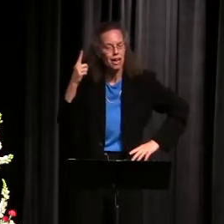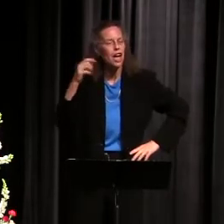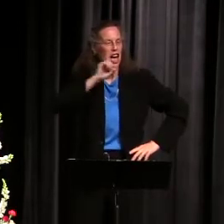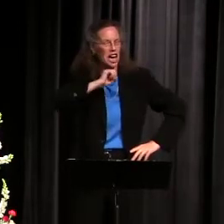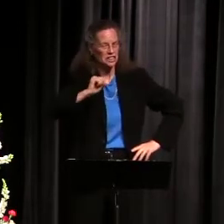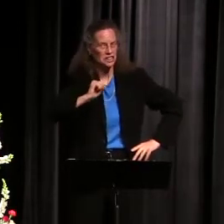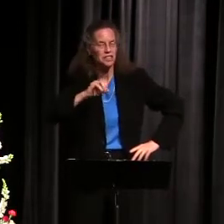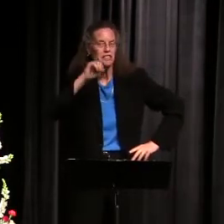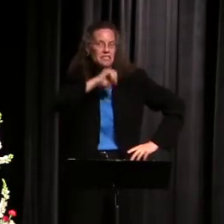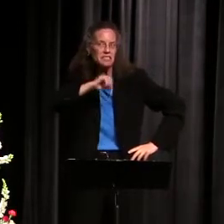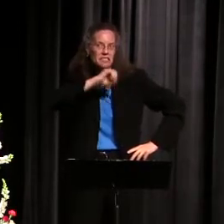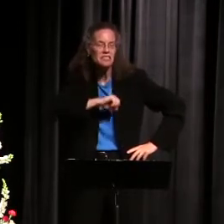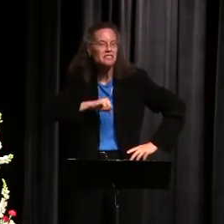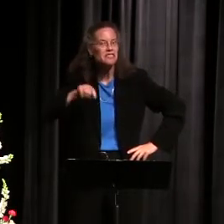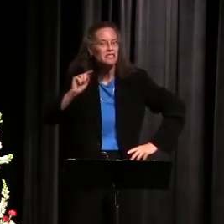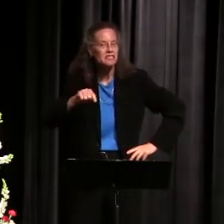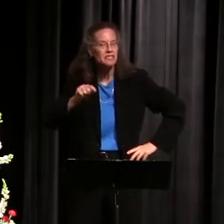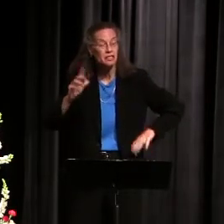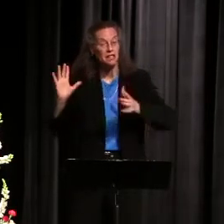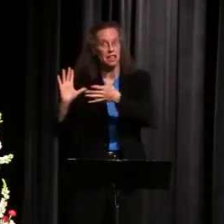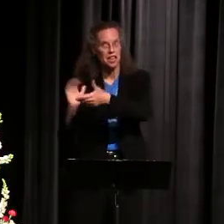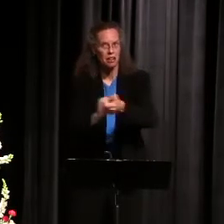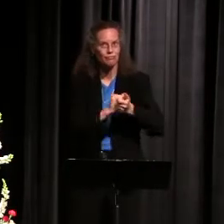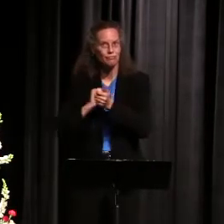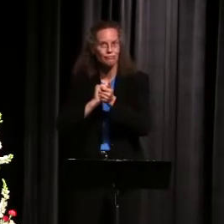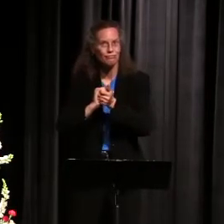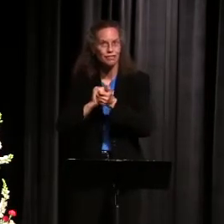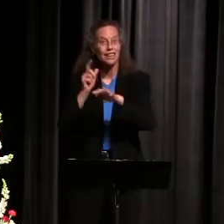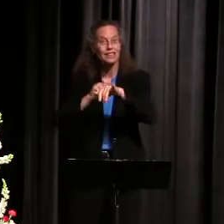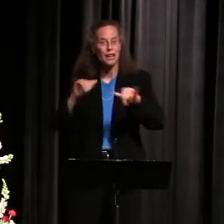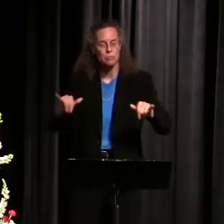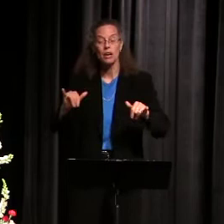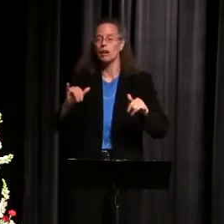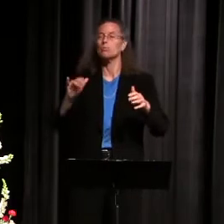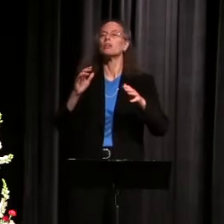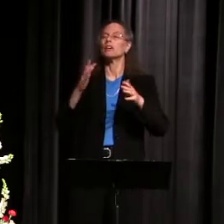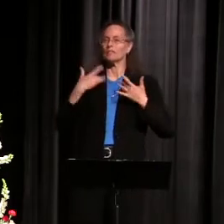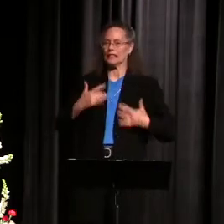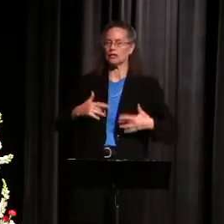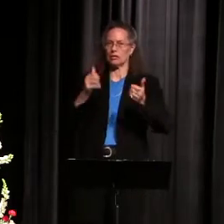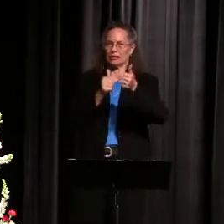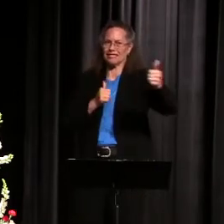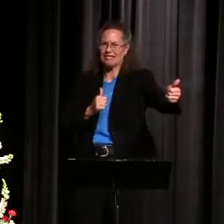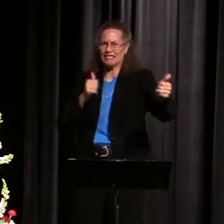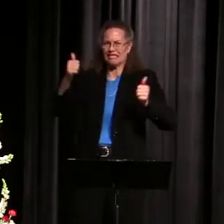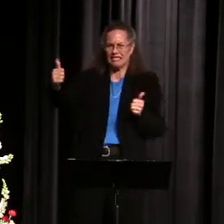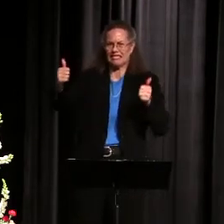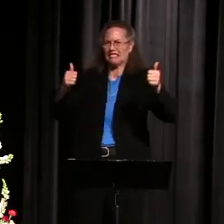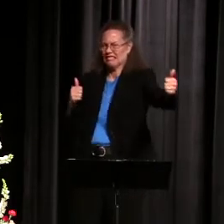resilient. We stuck together while being physically far apart.